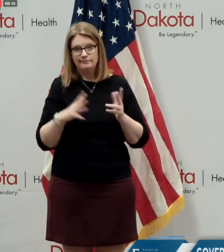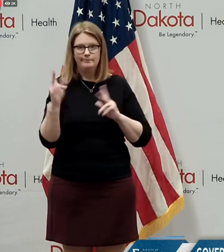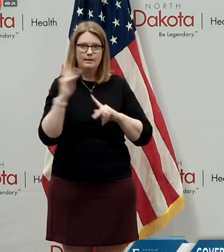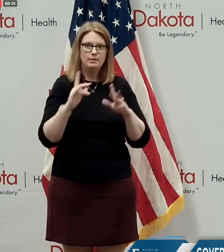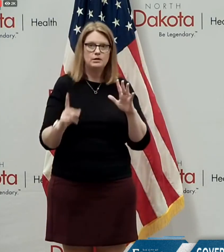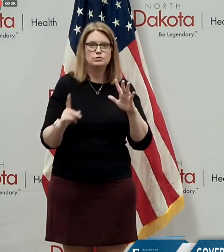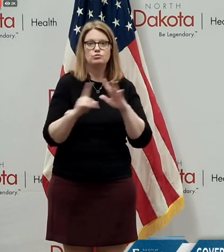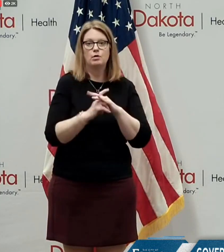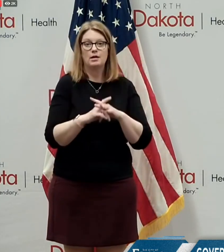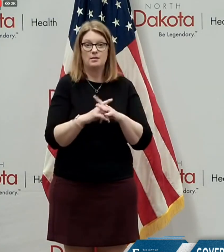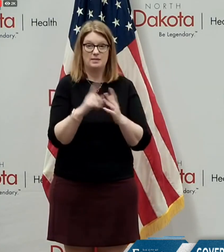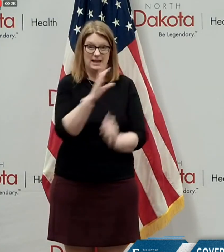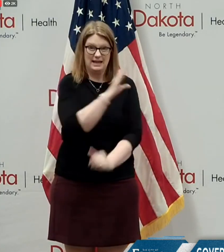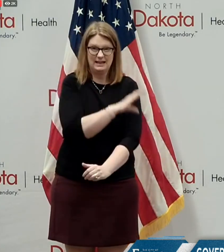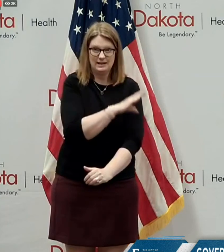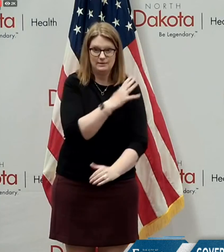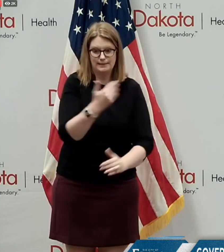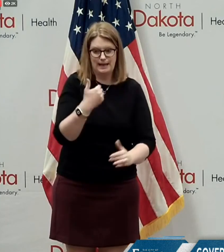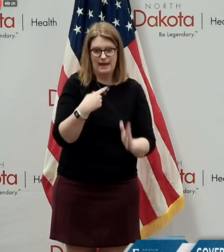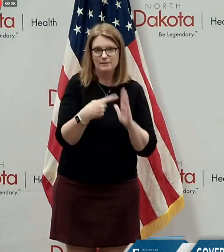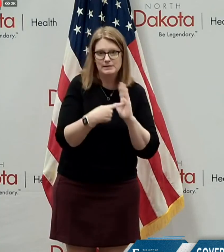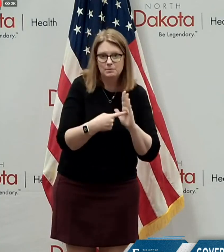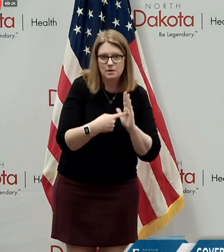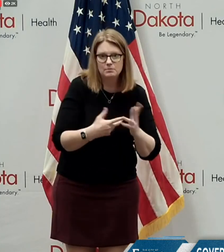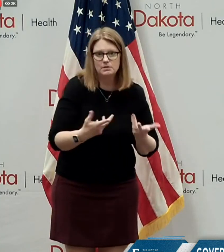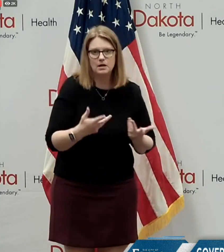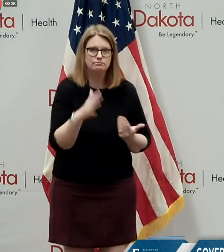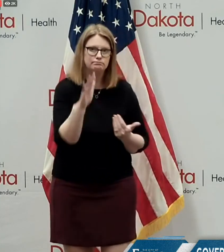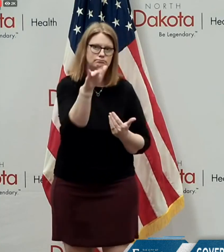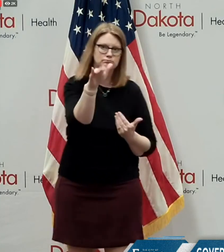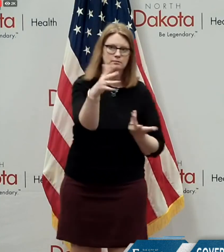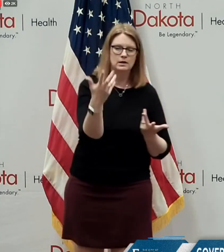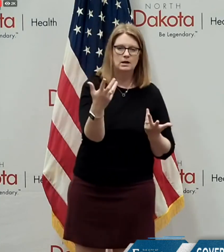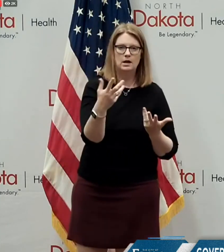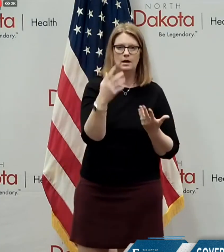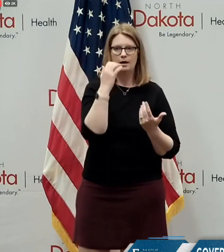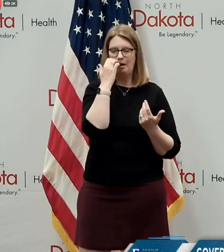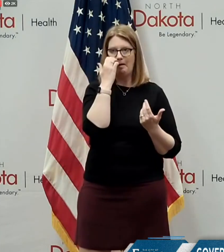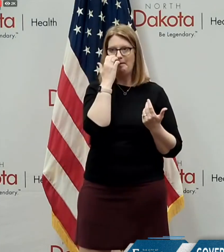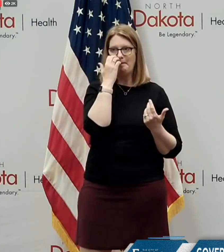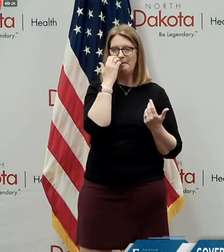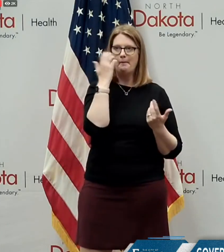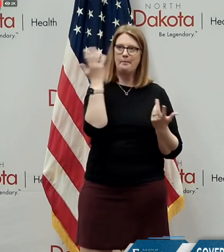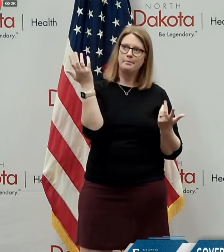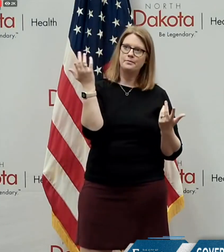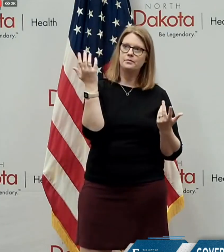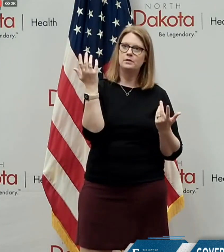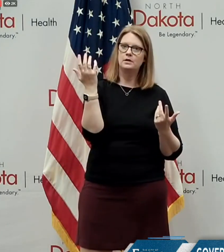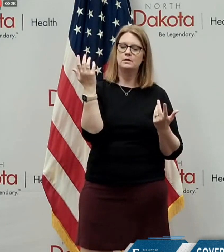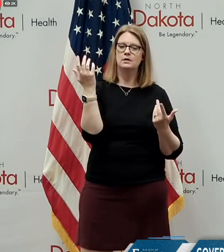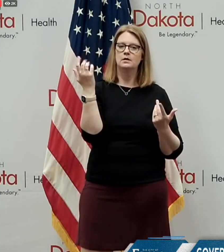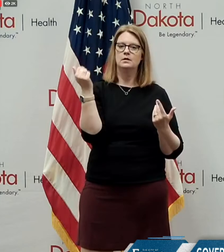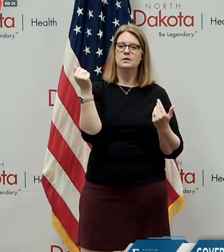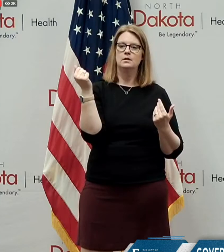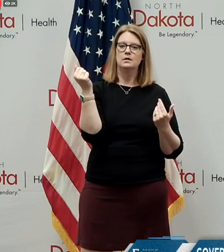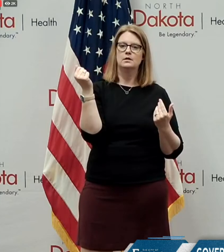clinics that are systematic, I mean, could we, as a sample, say that of the places